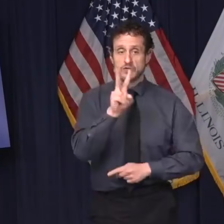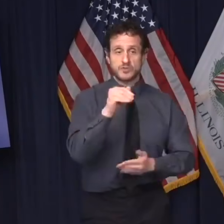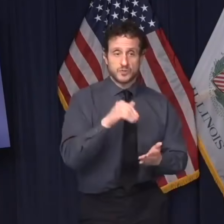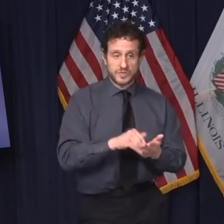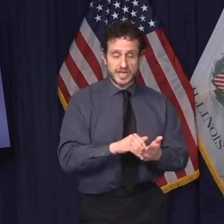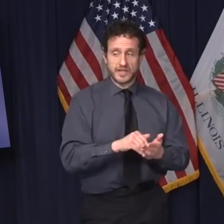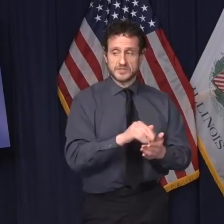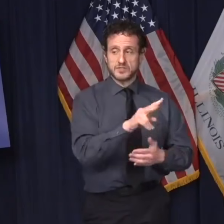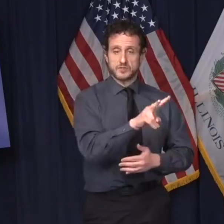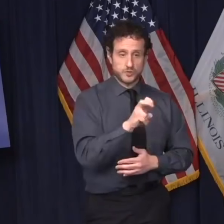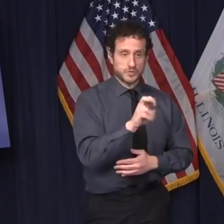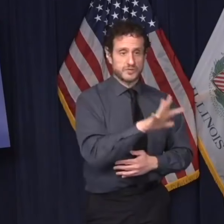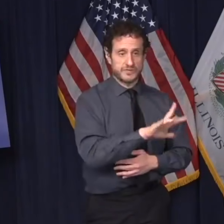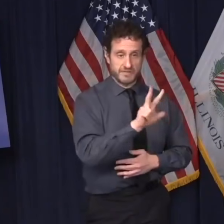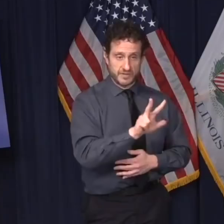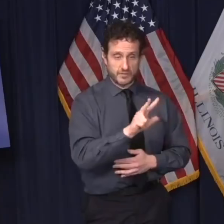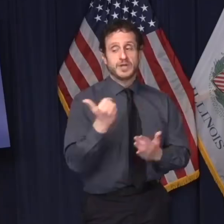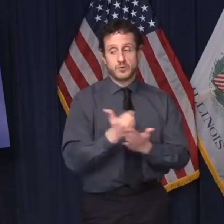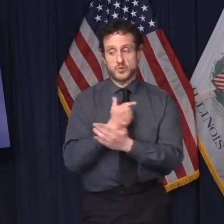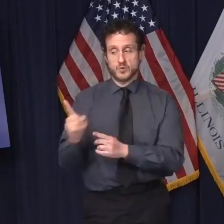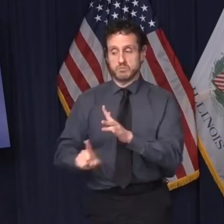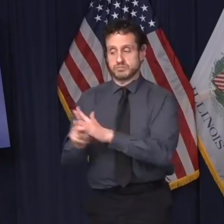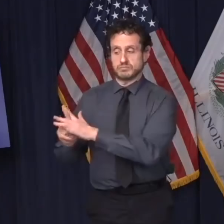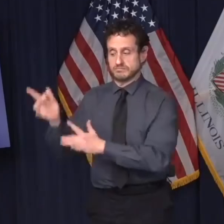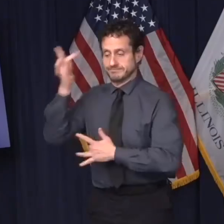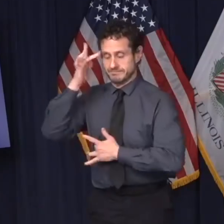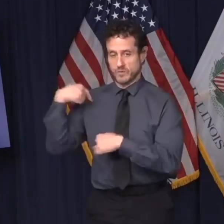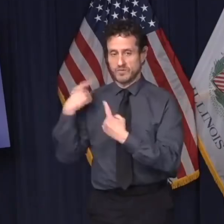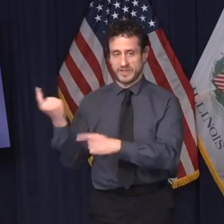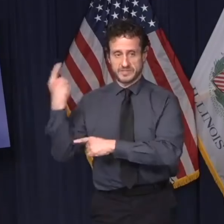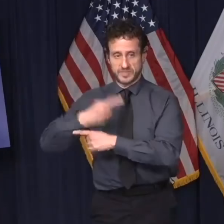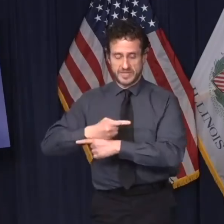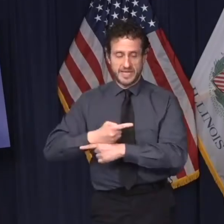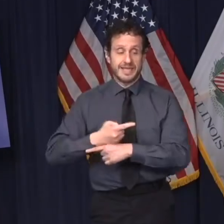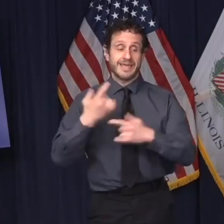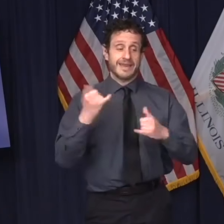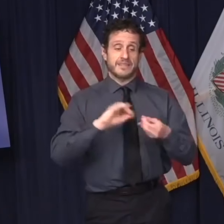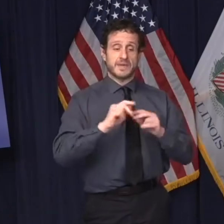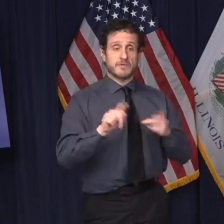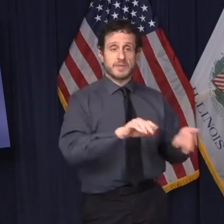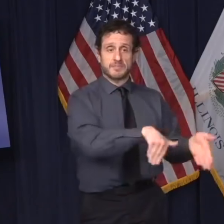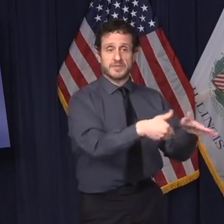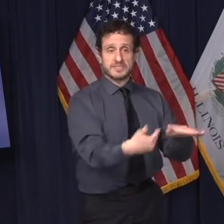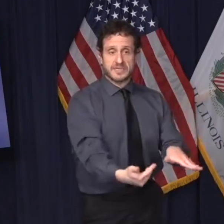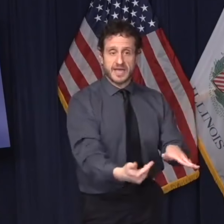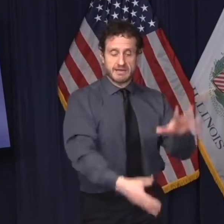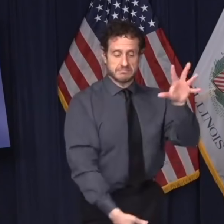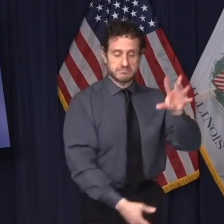2,253 new cases resulted in the last day. Our death toll now stands at